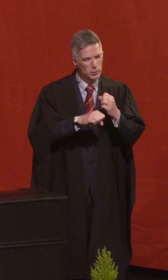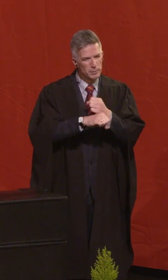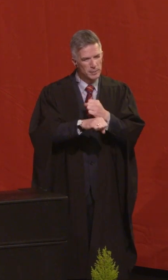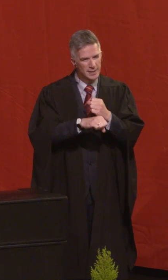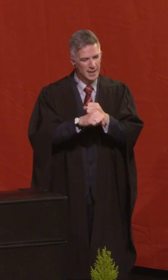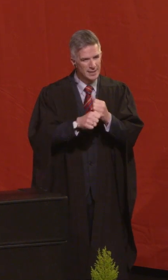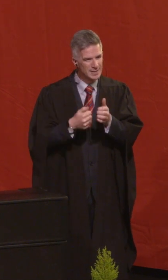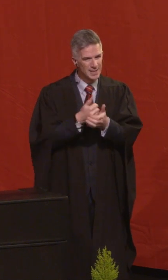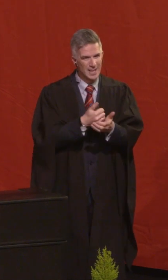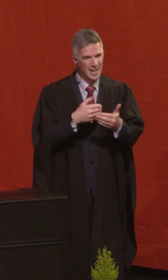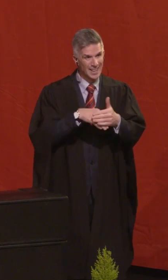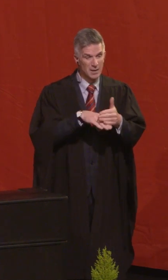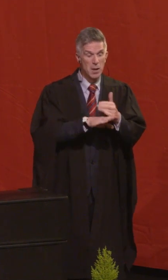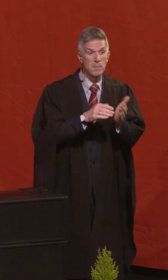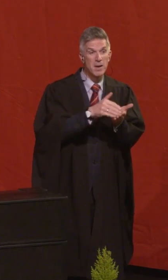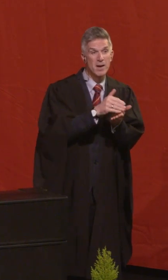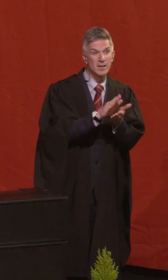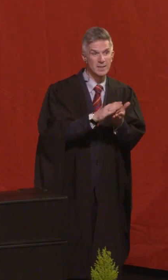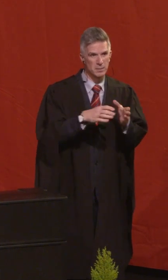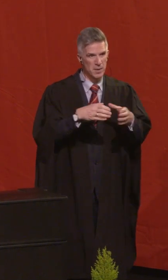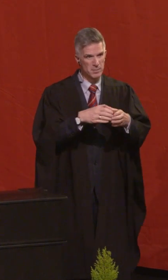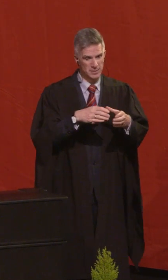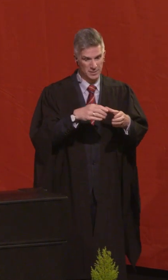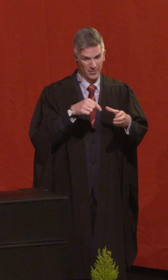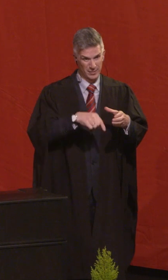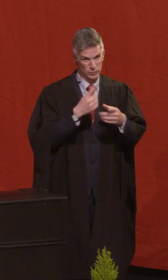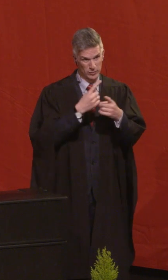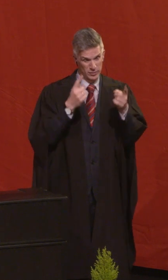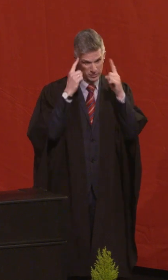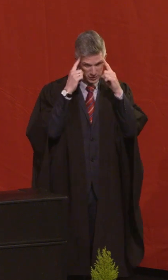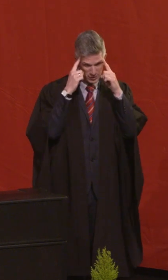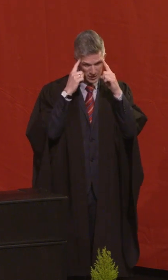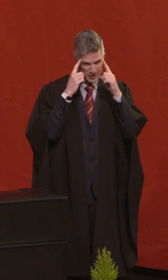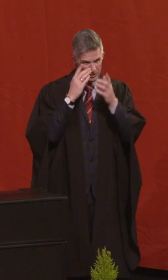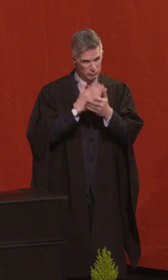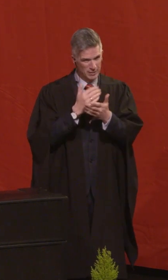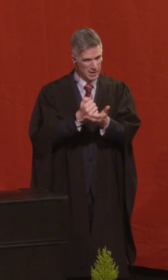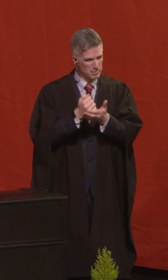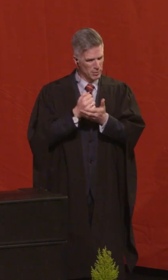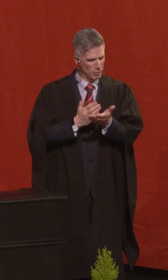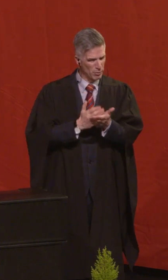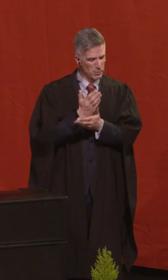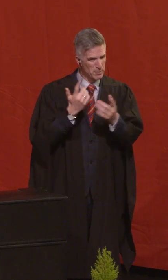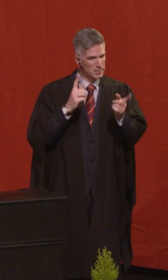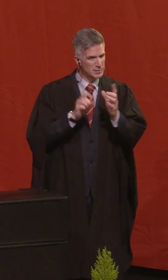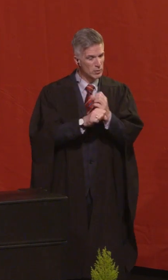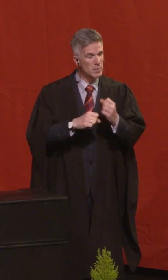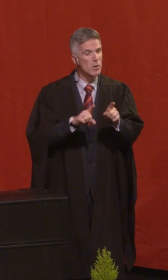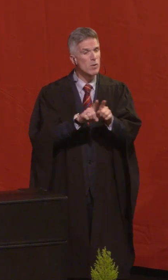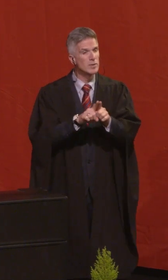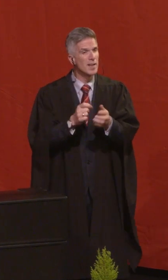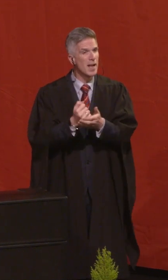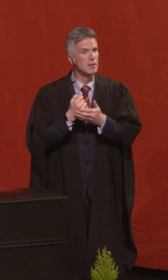and communications department while studying. This not only provided a stable income for me throughout my master's degree, but it also